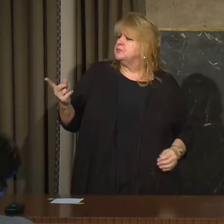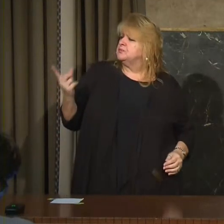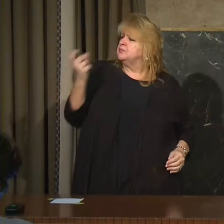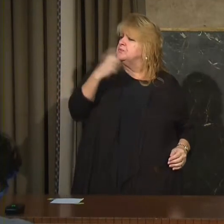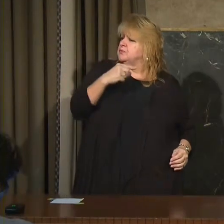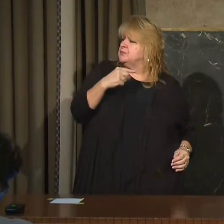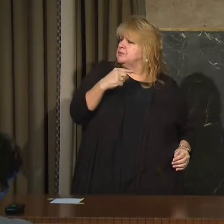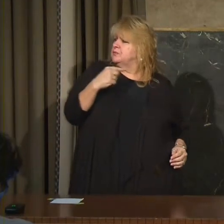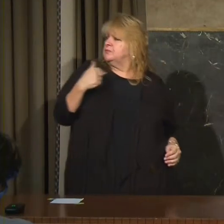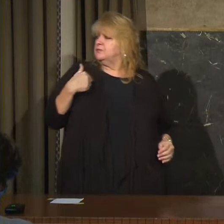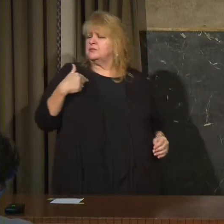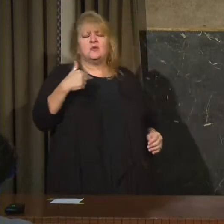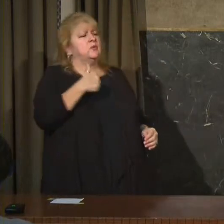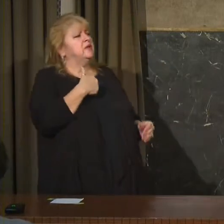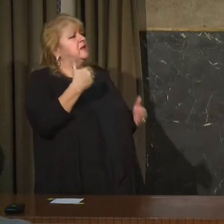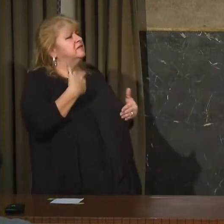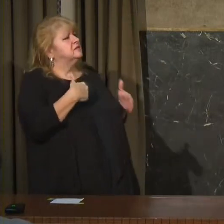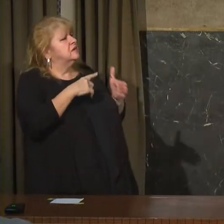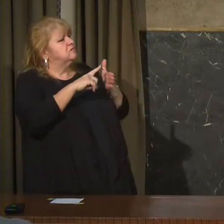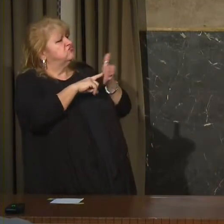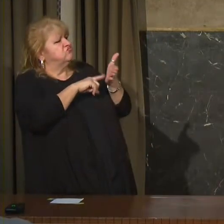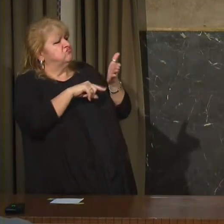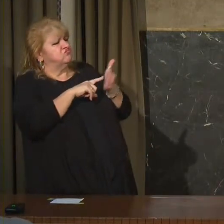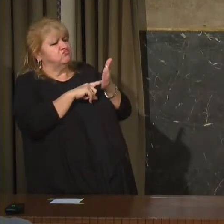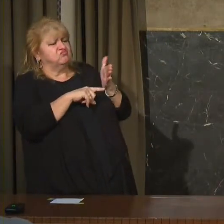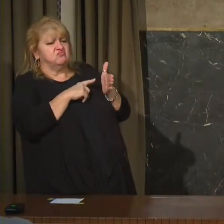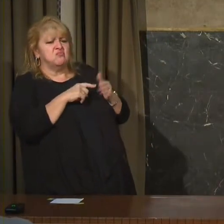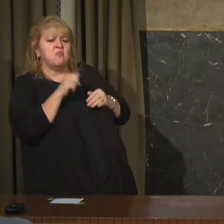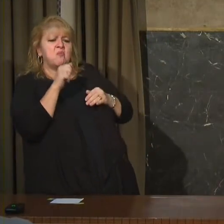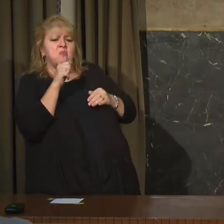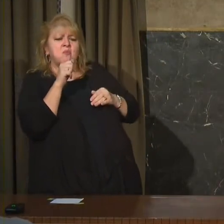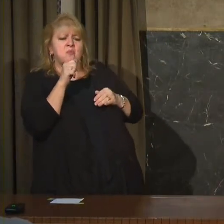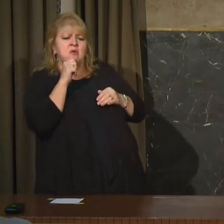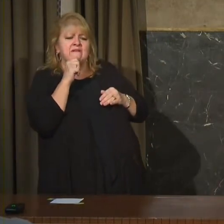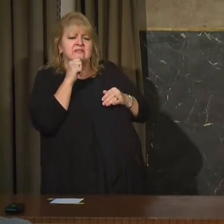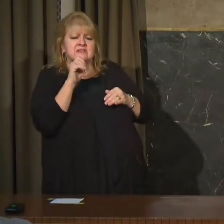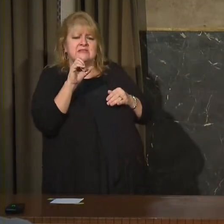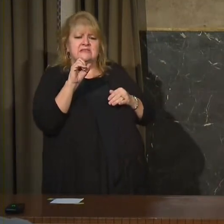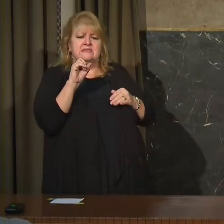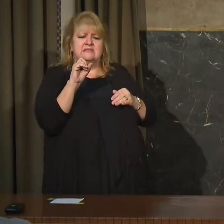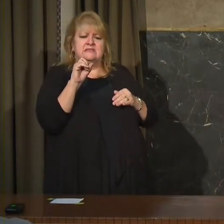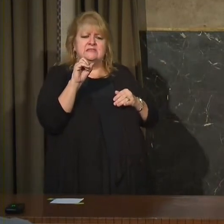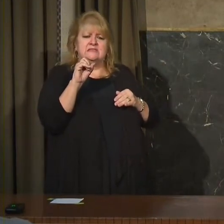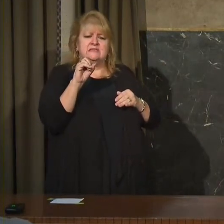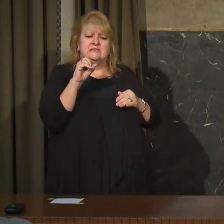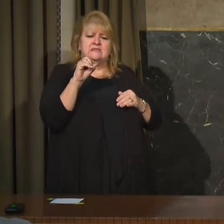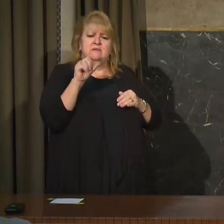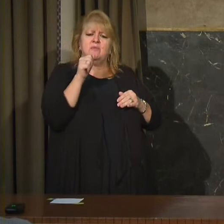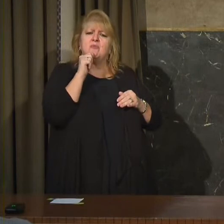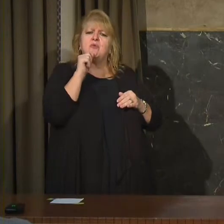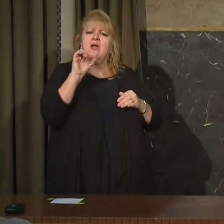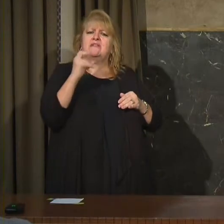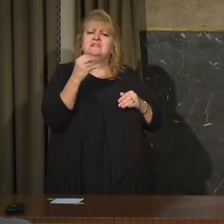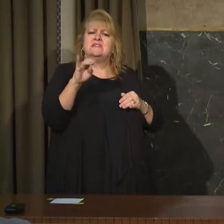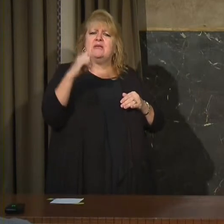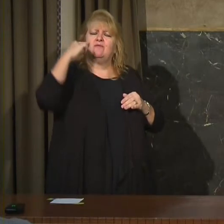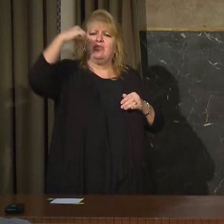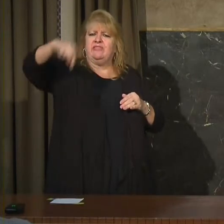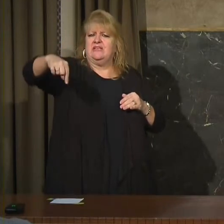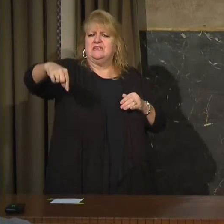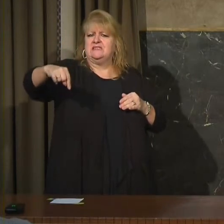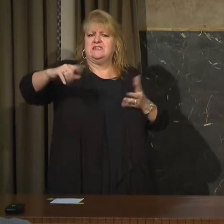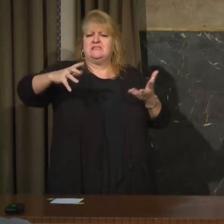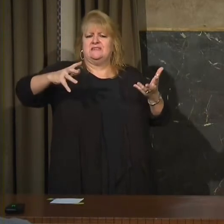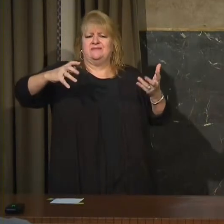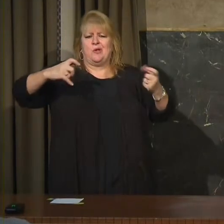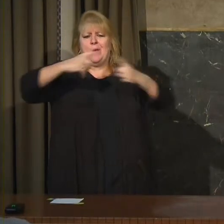the federal scheme for privatization is too convoluted and too complex, that it's maybe unnecessarily complicating